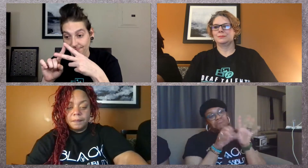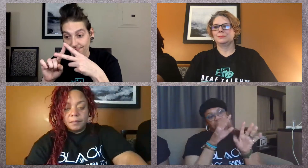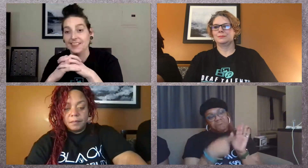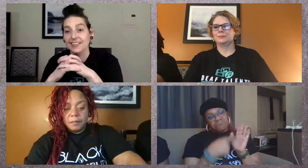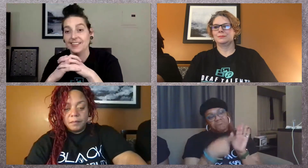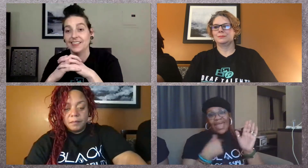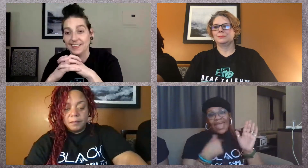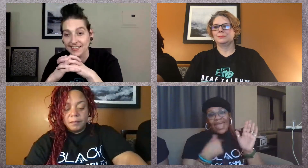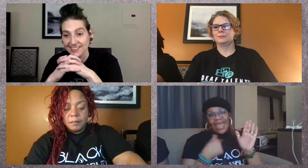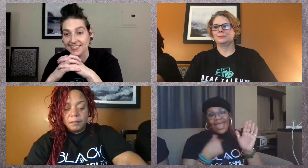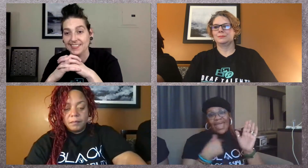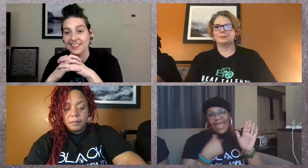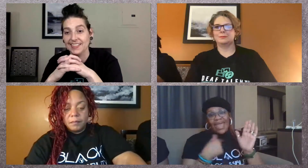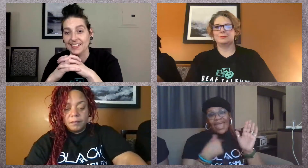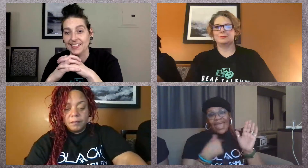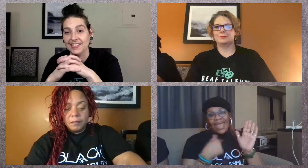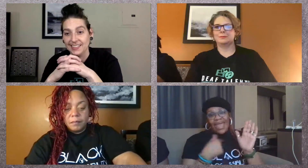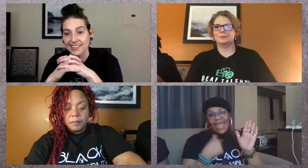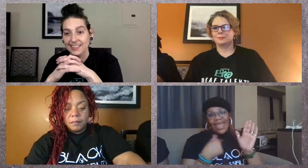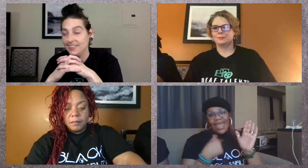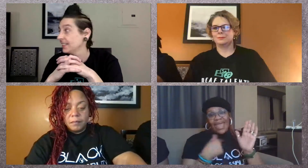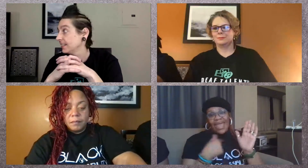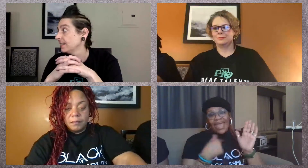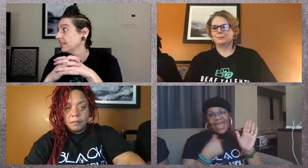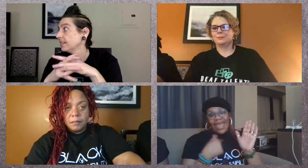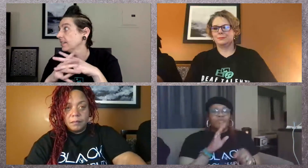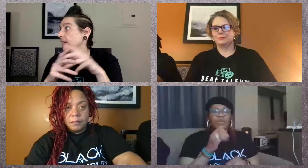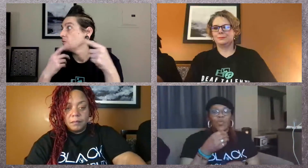an activist.